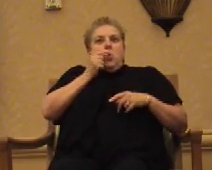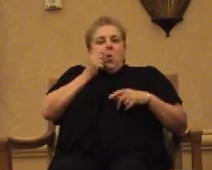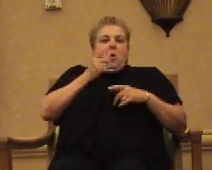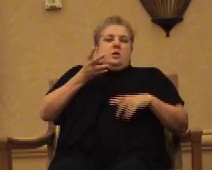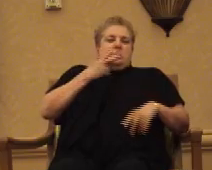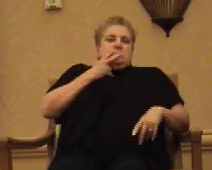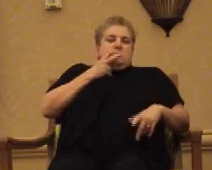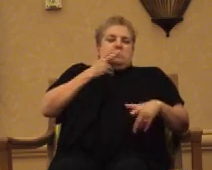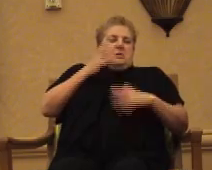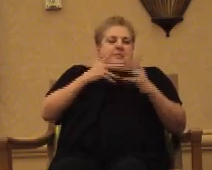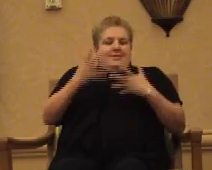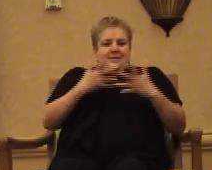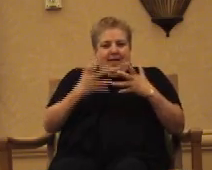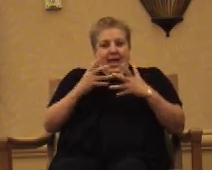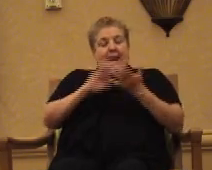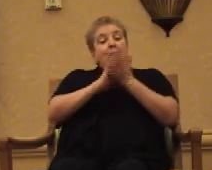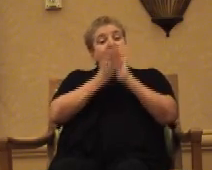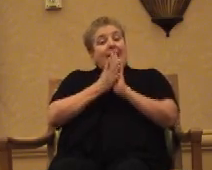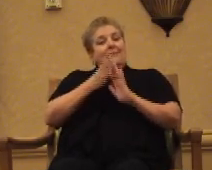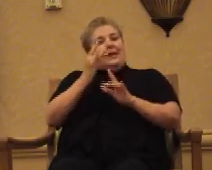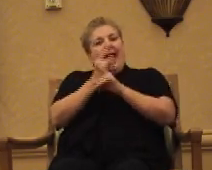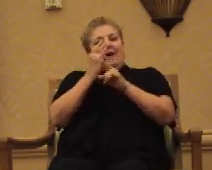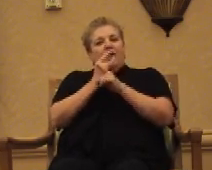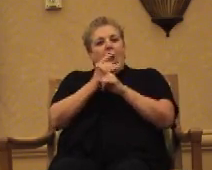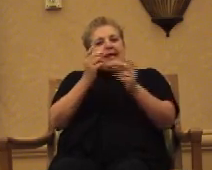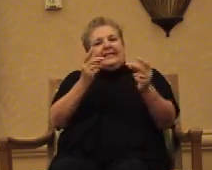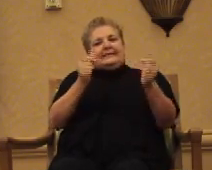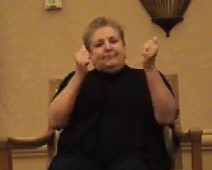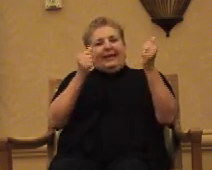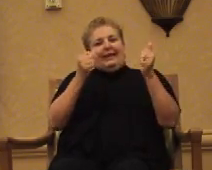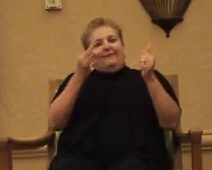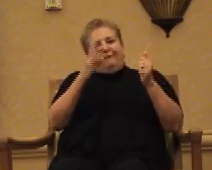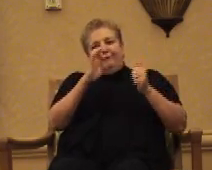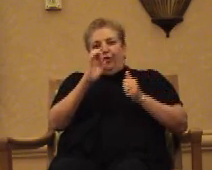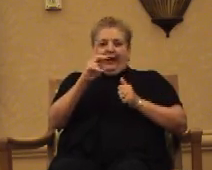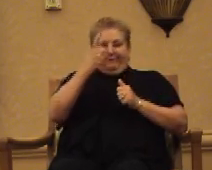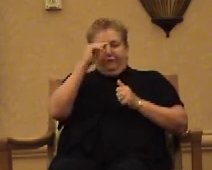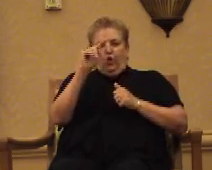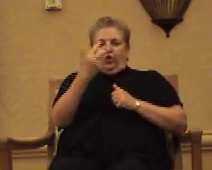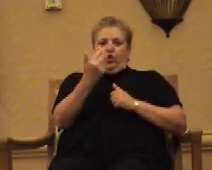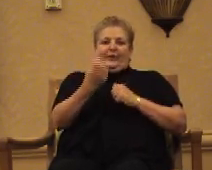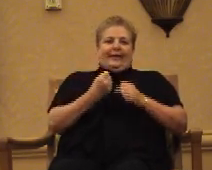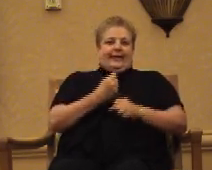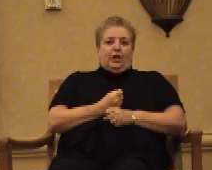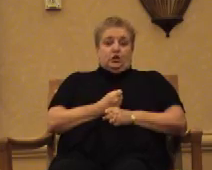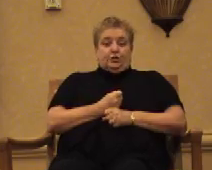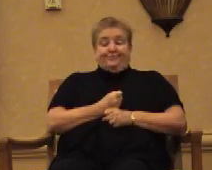And I became an alcoholic speed freak for the next 13 years. And let's just say I was quick.